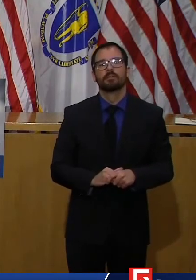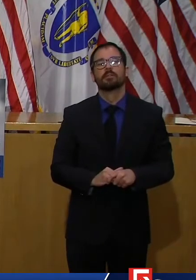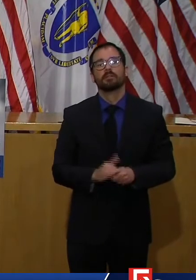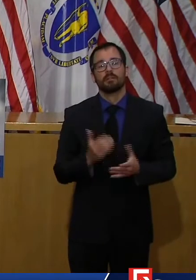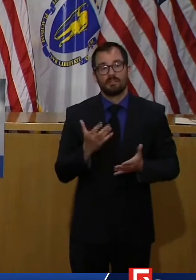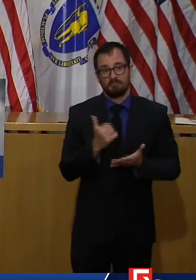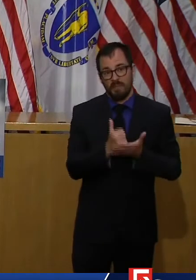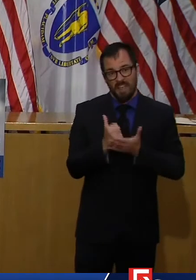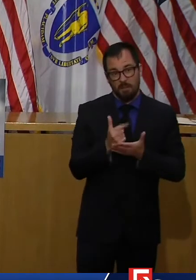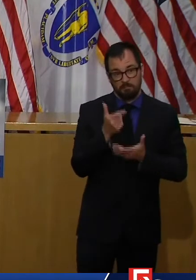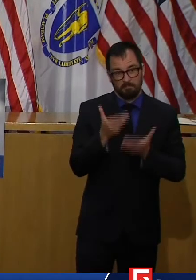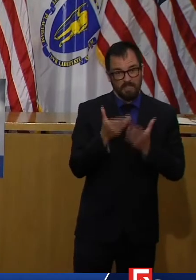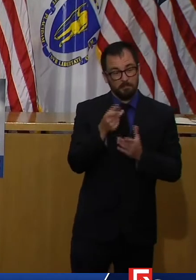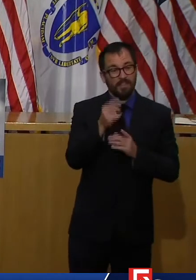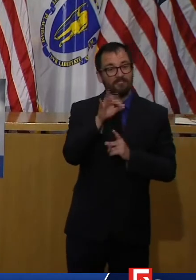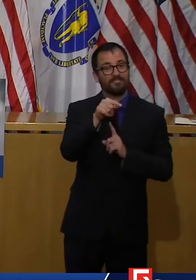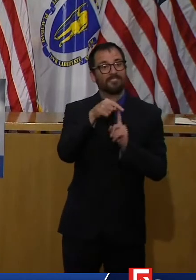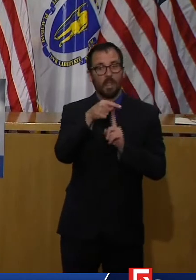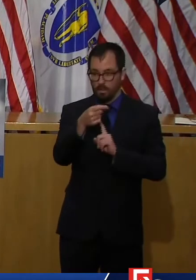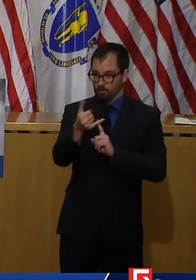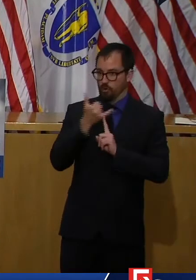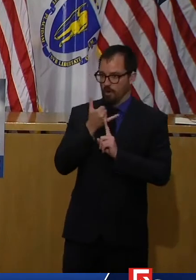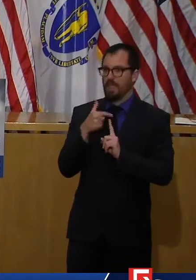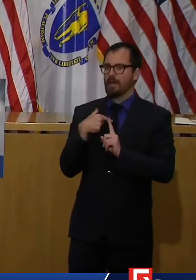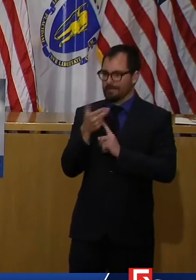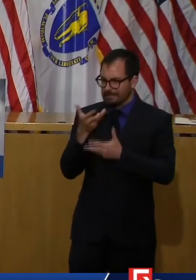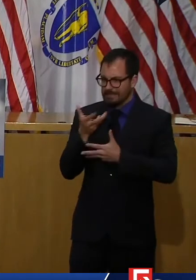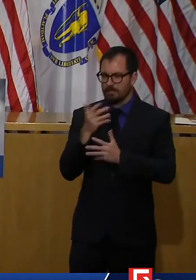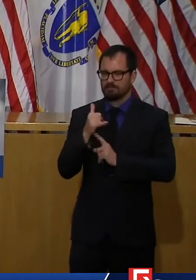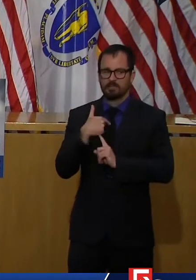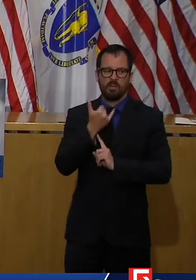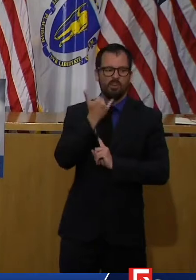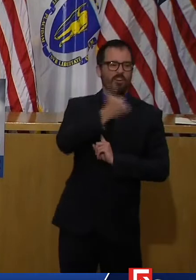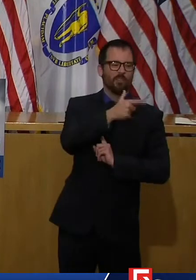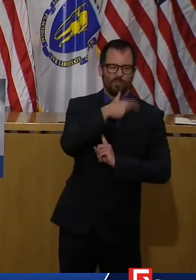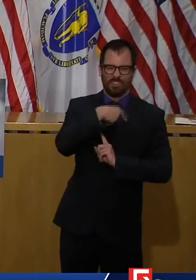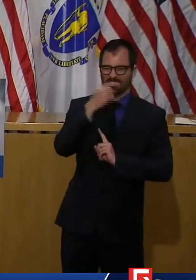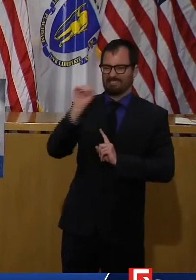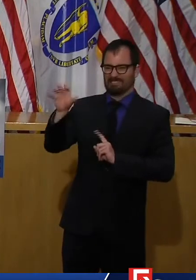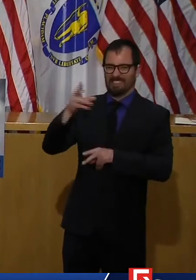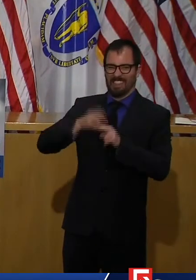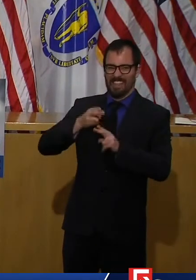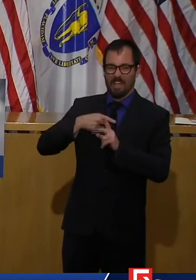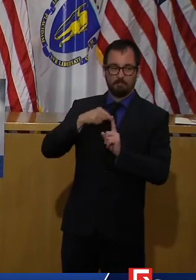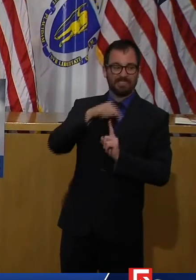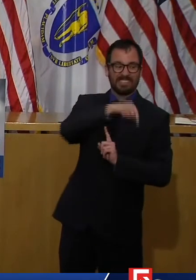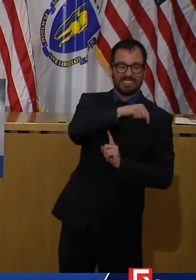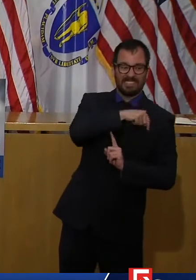getting the close contact to answer the phone. on the issue about,